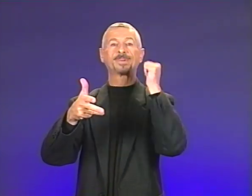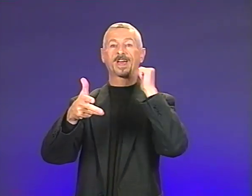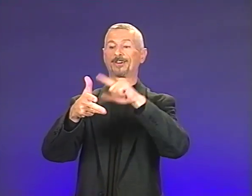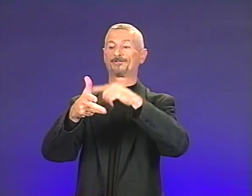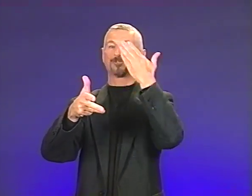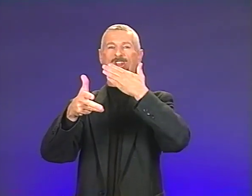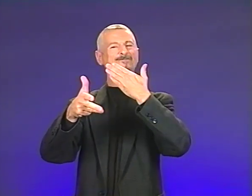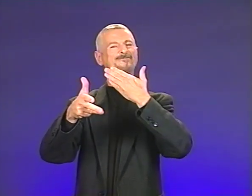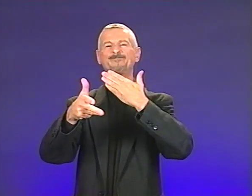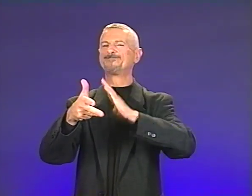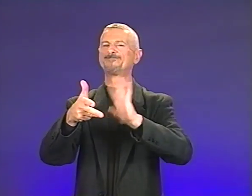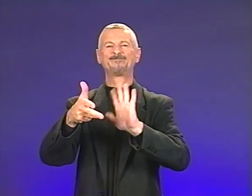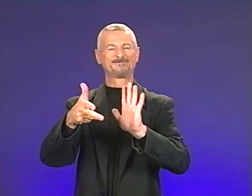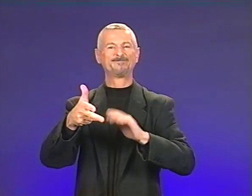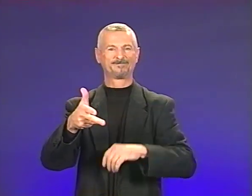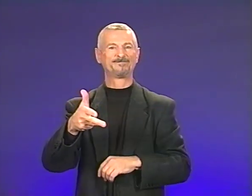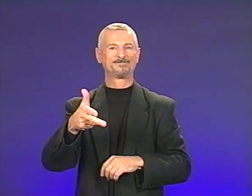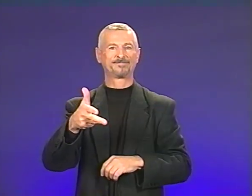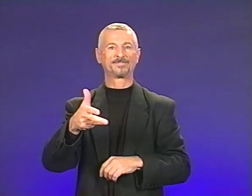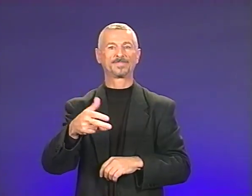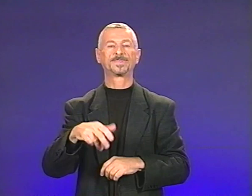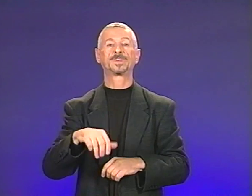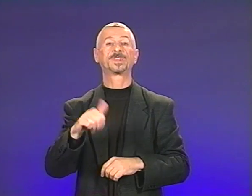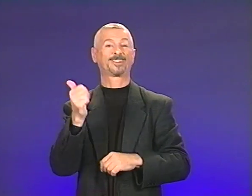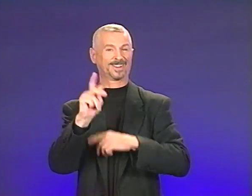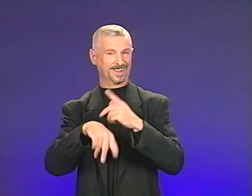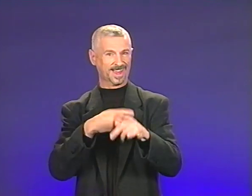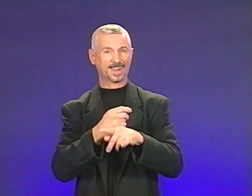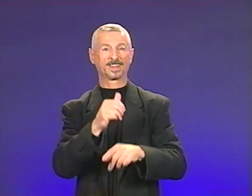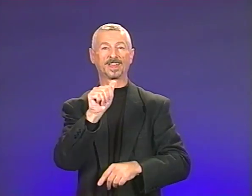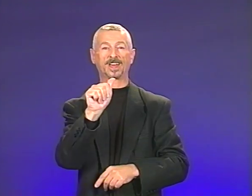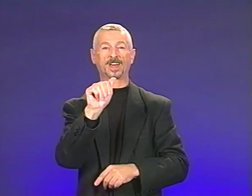and back. These specific locations may not be reversed.